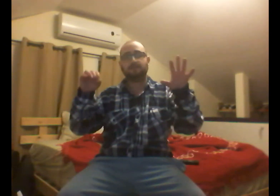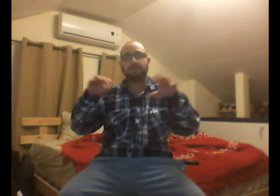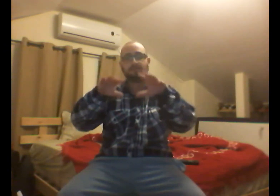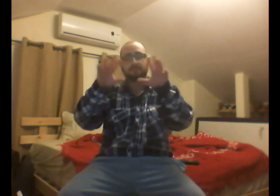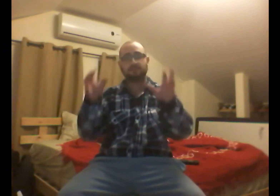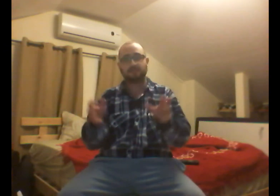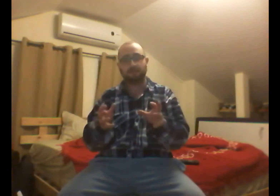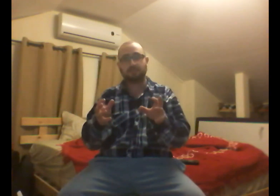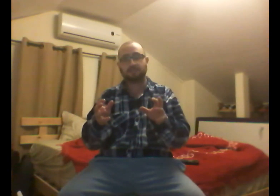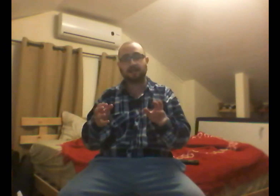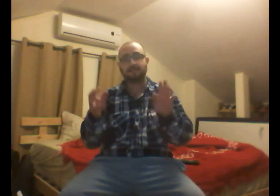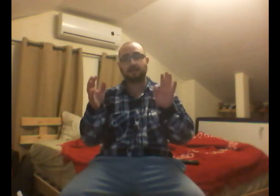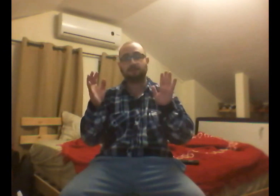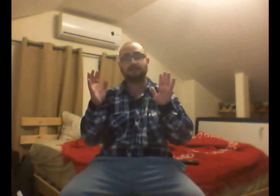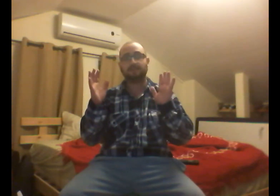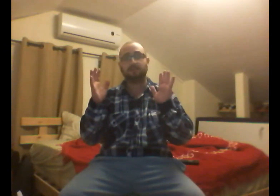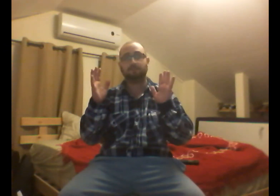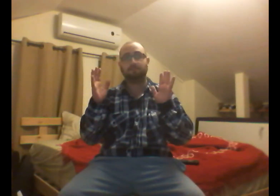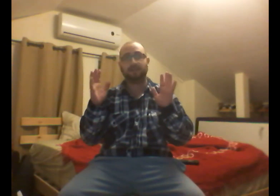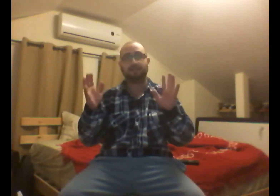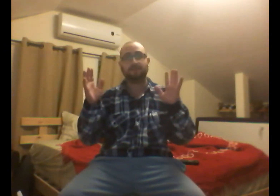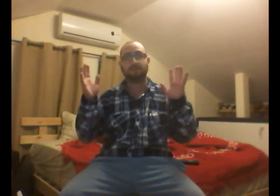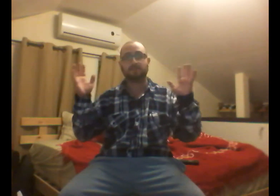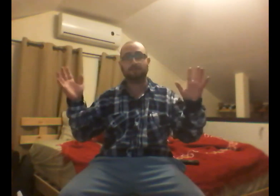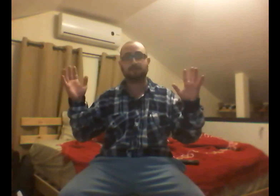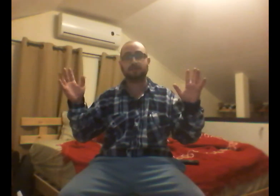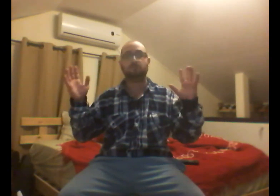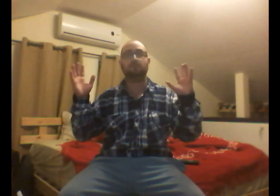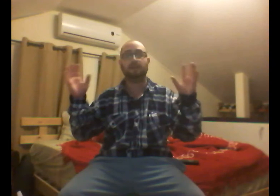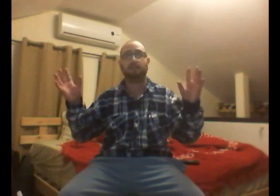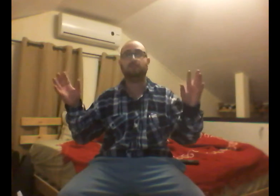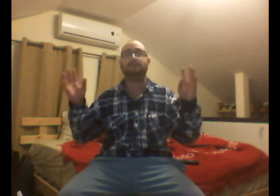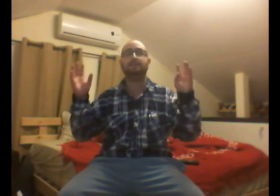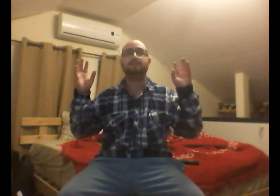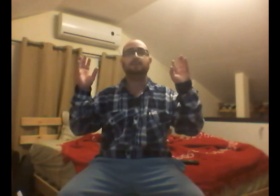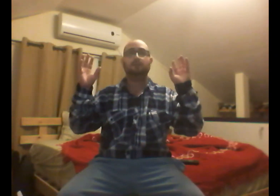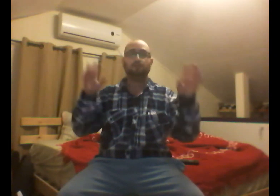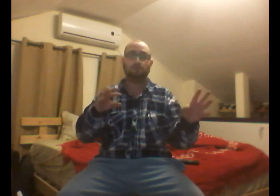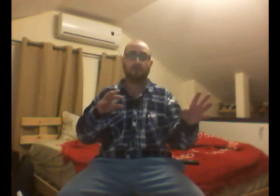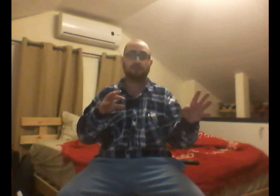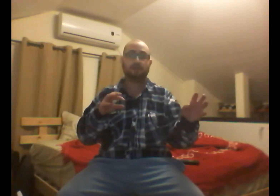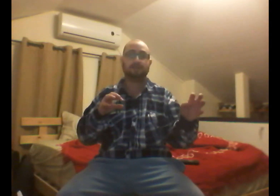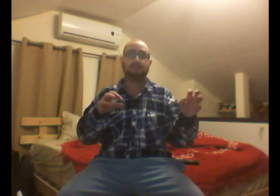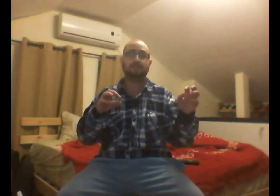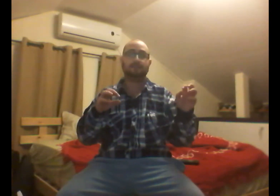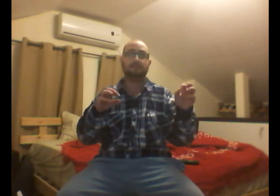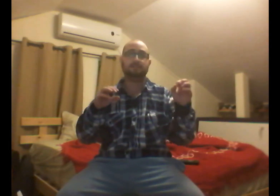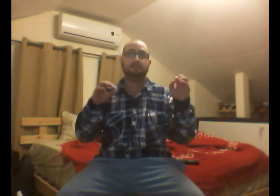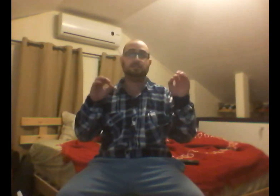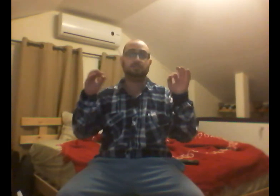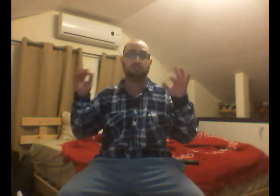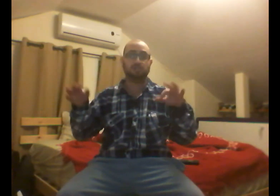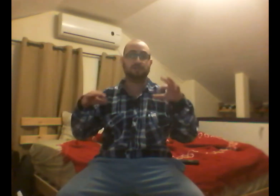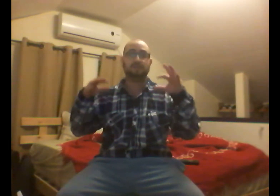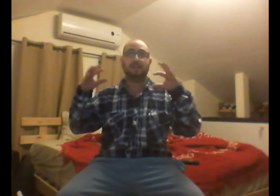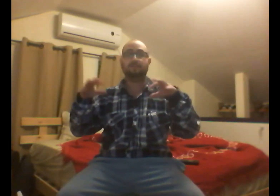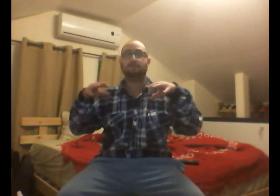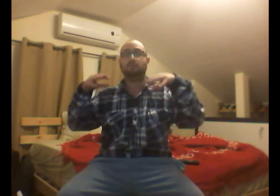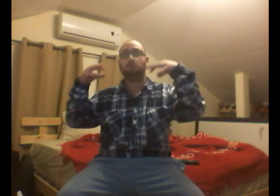this sample size, I don't think it's a big enough of a sample size to evaluate whether or not she deserves to have her